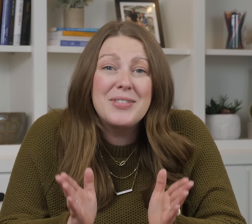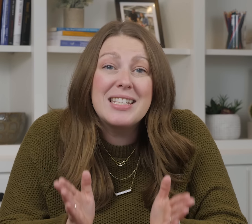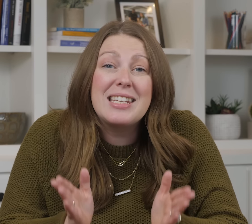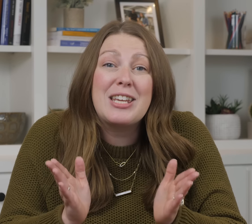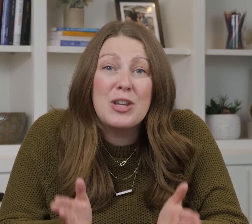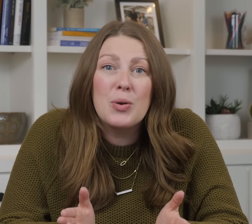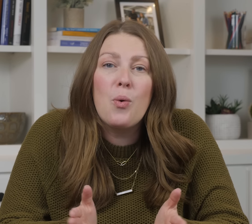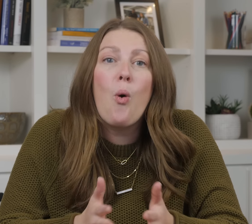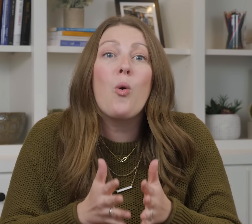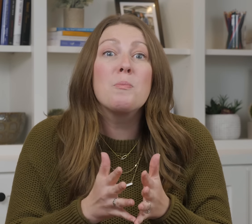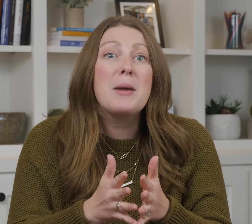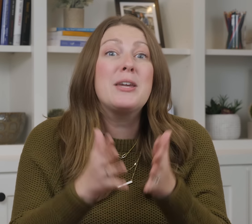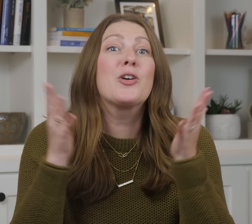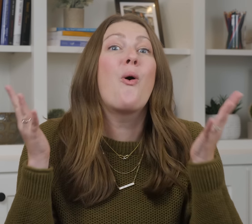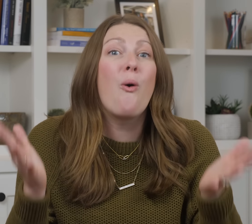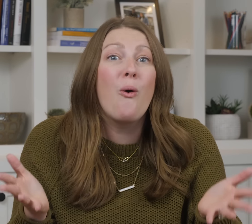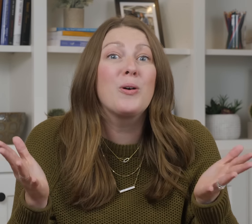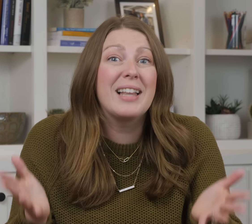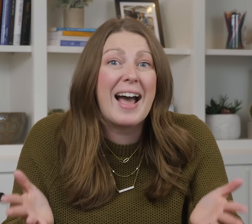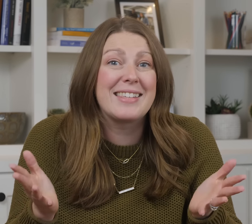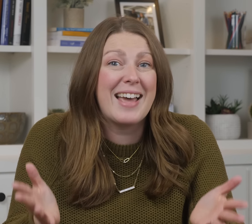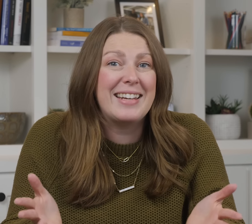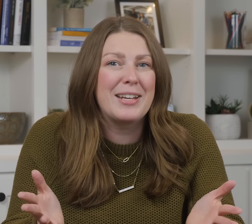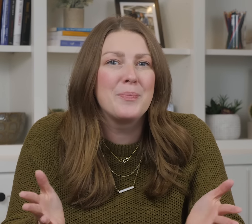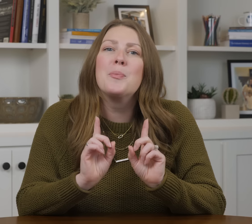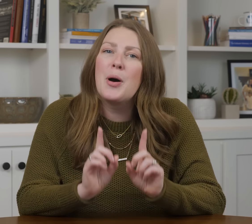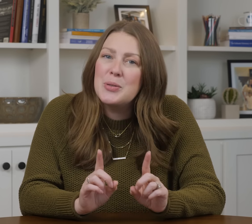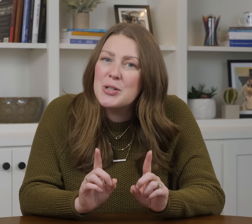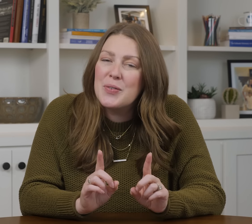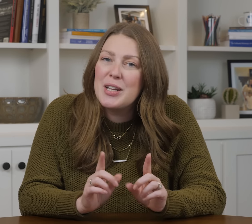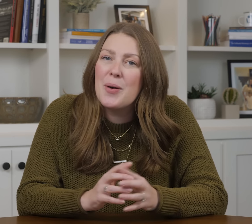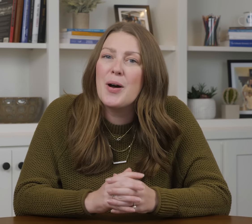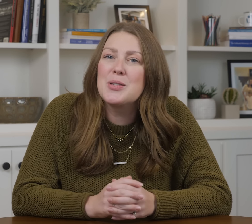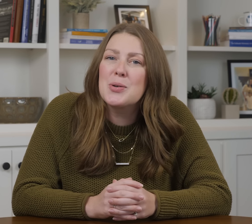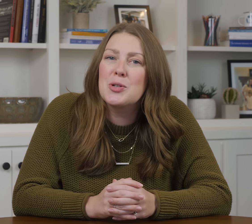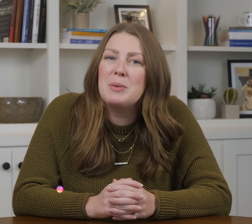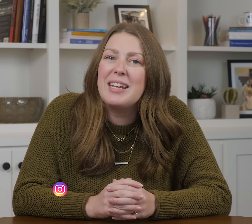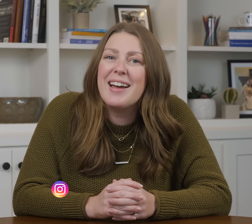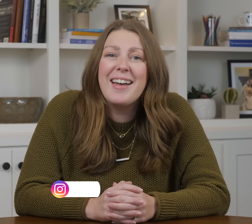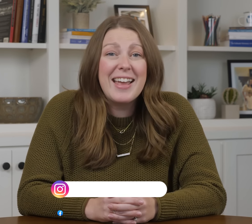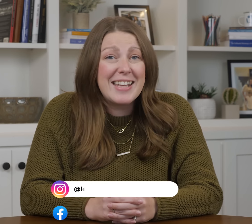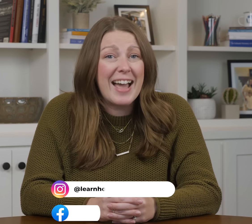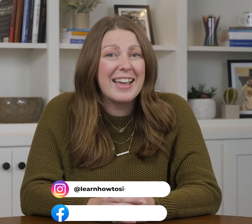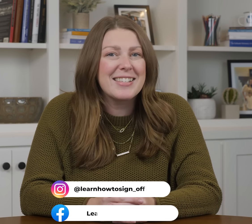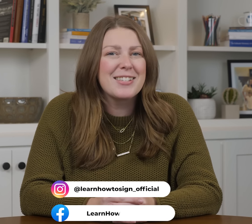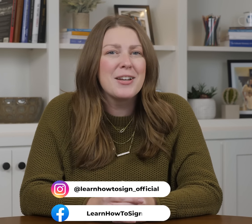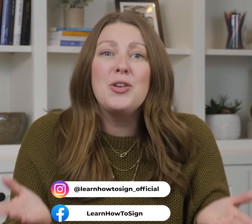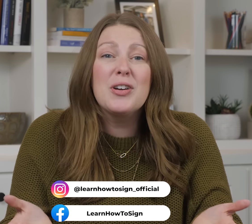to see you, or maybe your whole class, sign it. Post your video on social media and tag us. You can